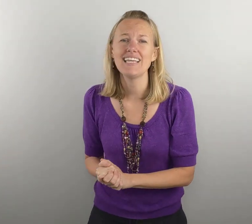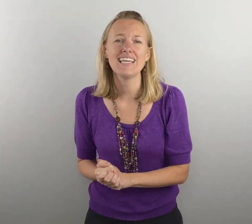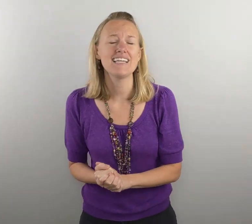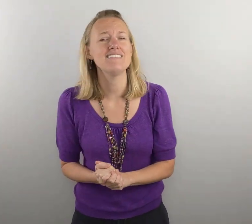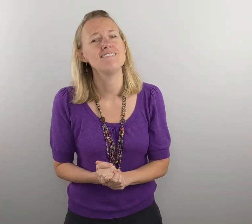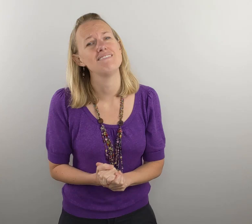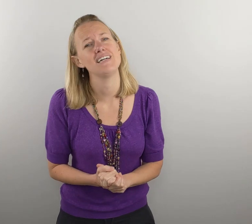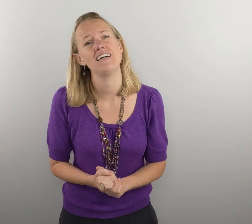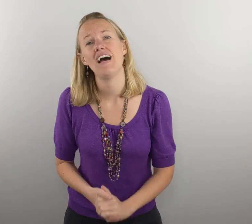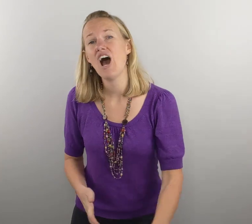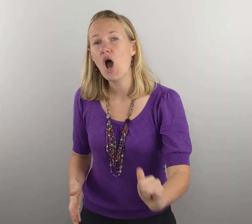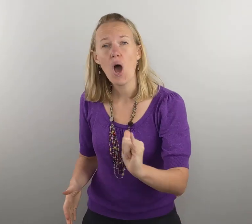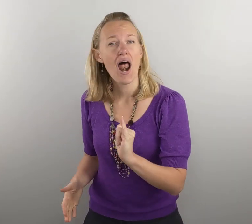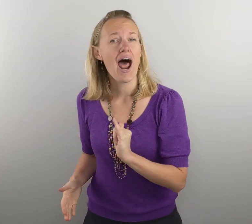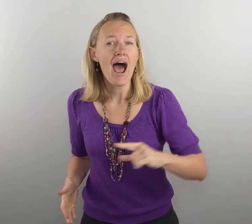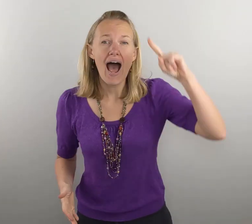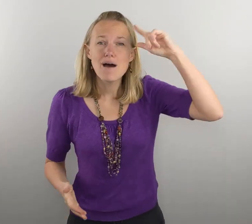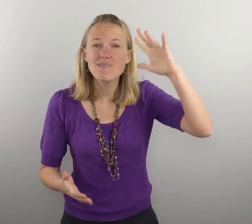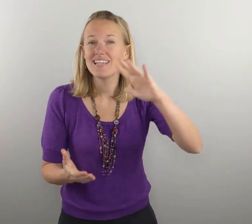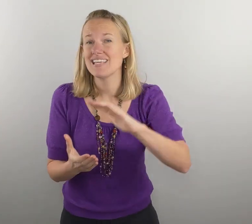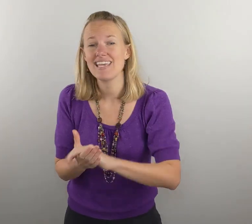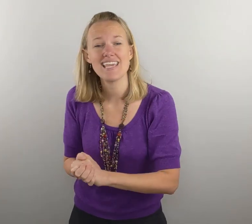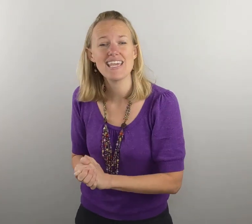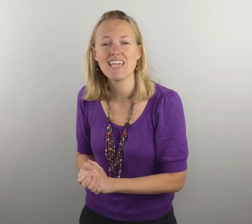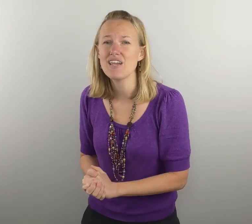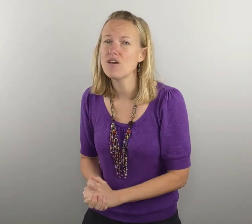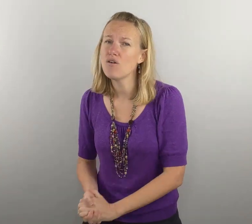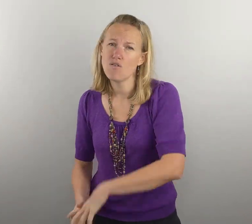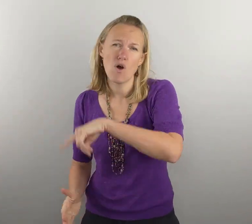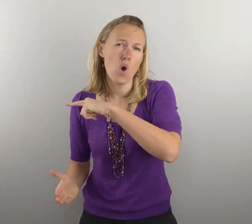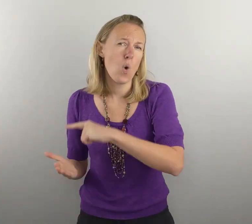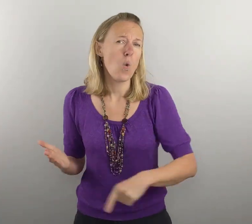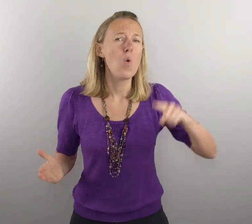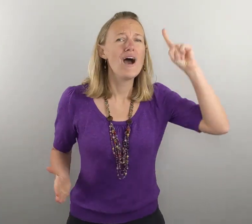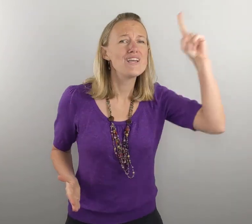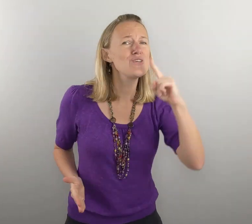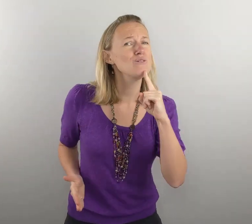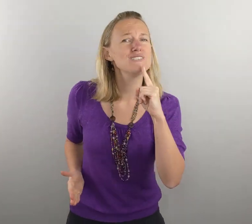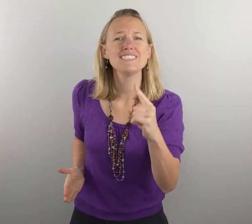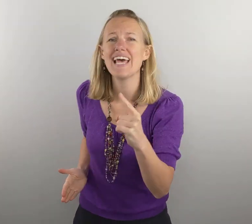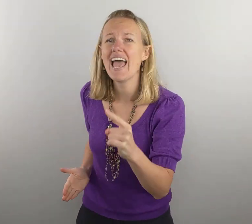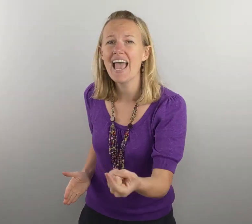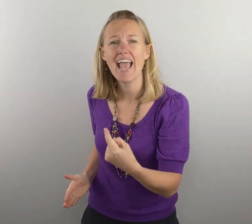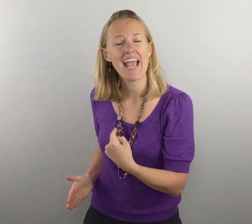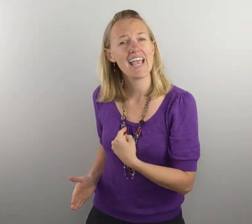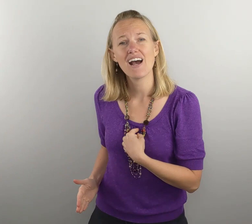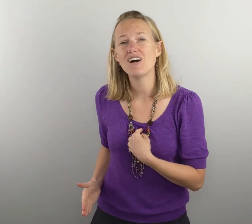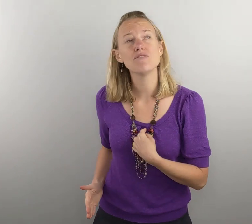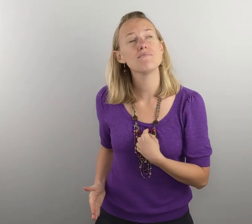believe, yes, I believe what you say of